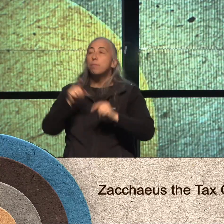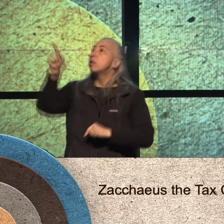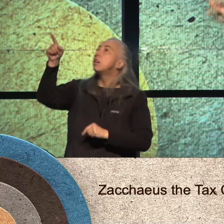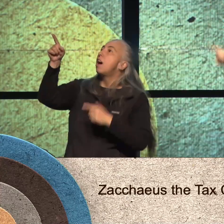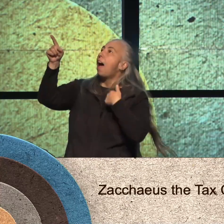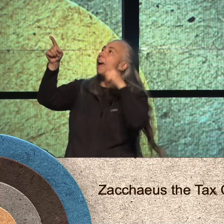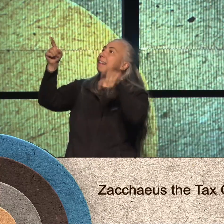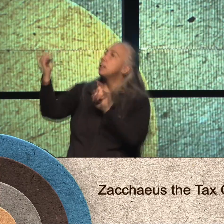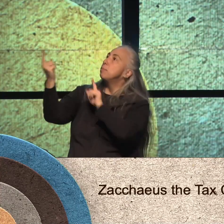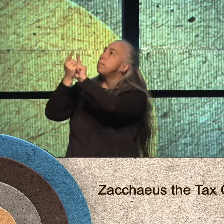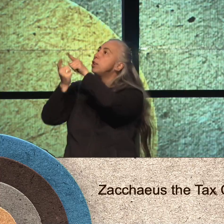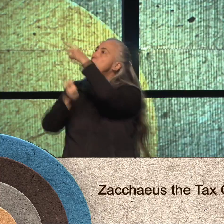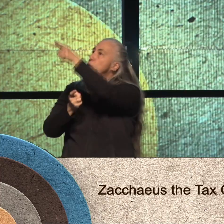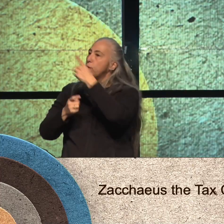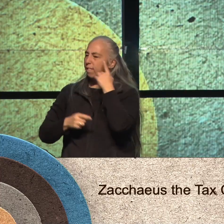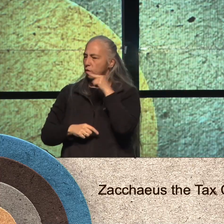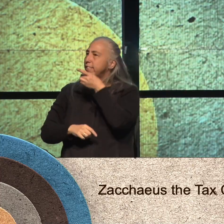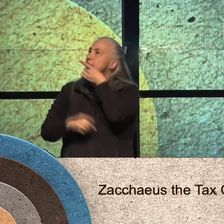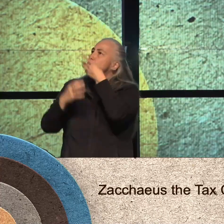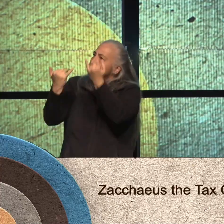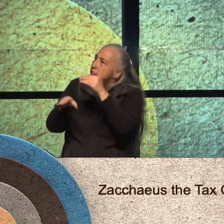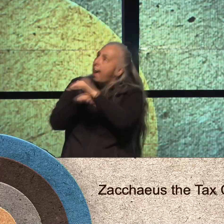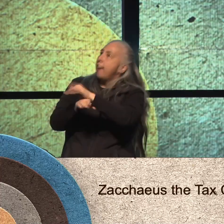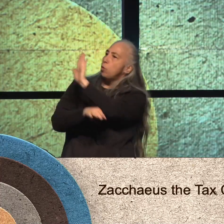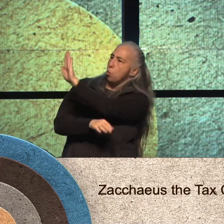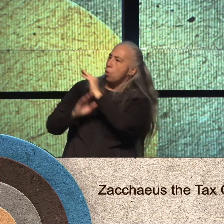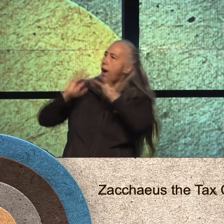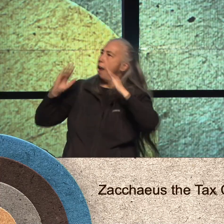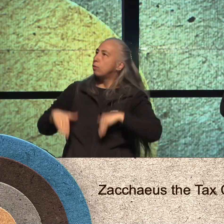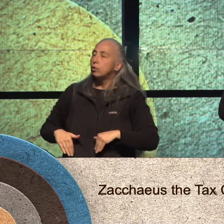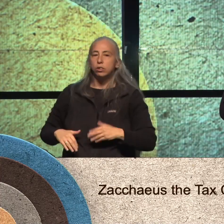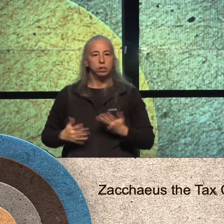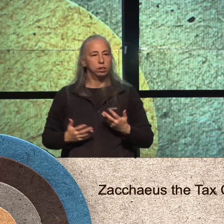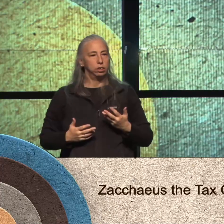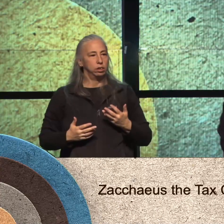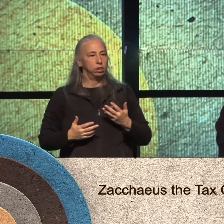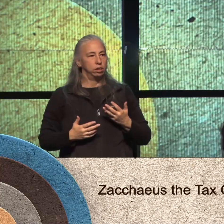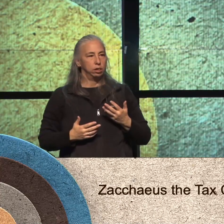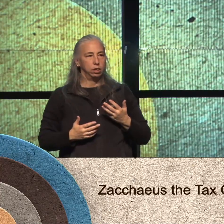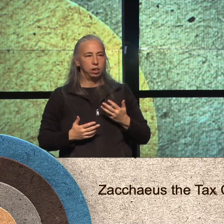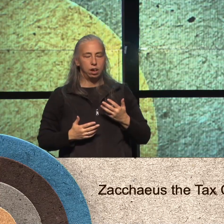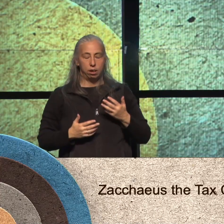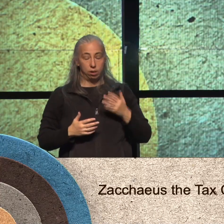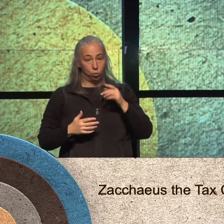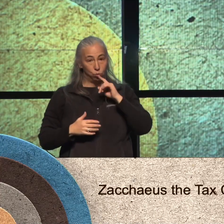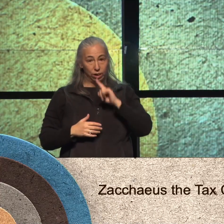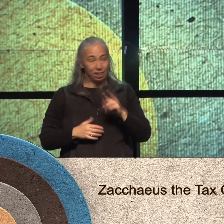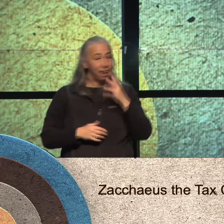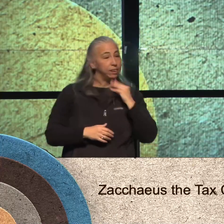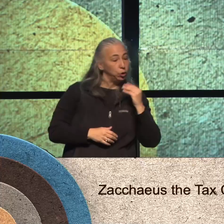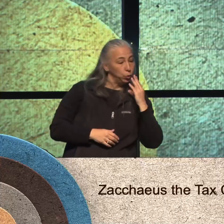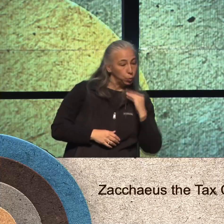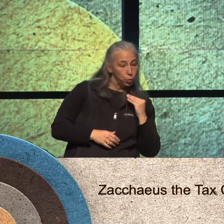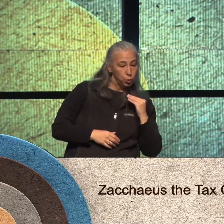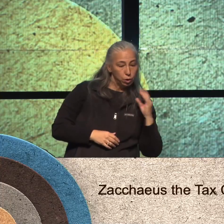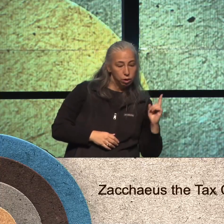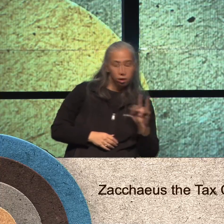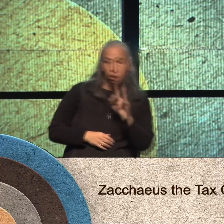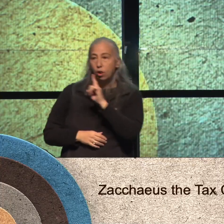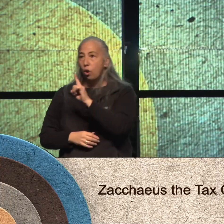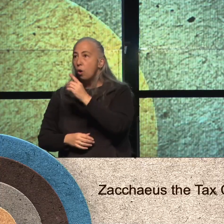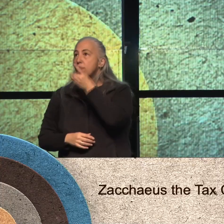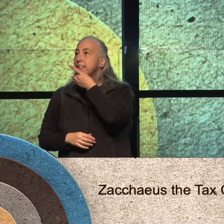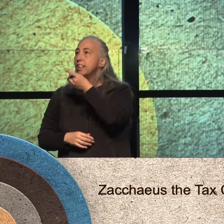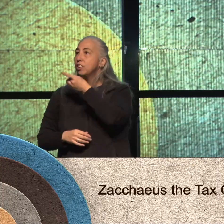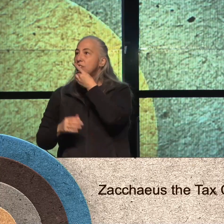dinner with you at your house. We're talking about one of the most socially unacceptable things you could ever do as a Jew was to go have dinner